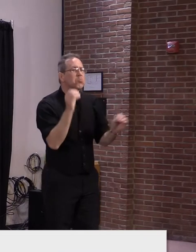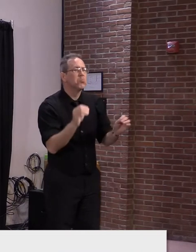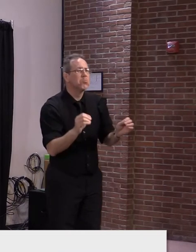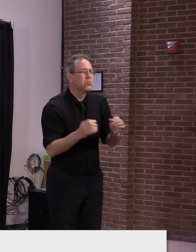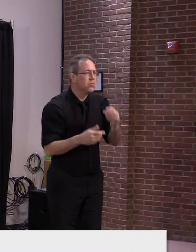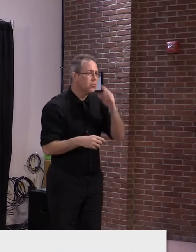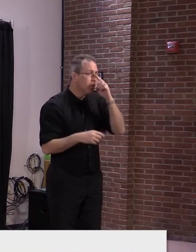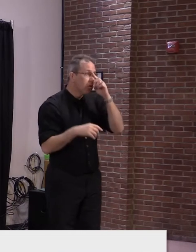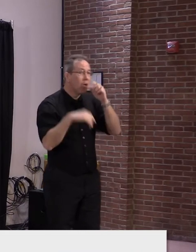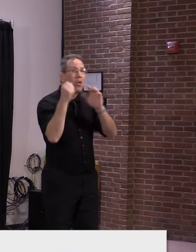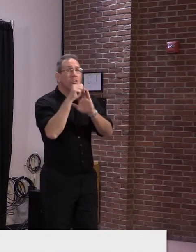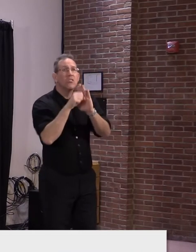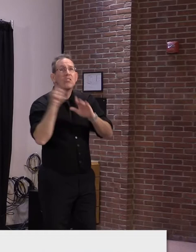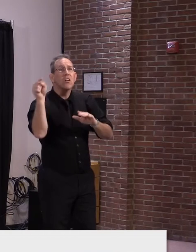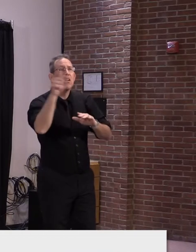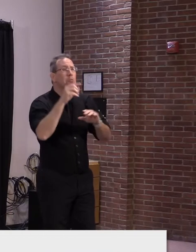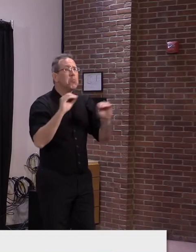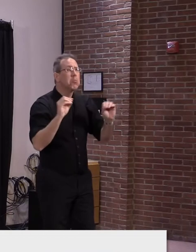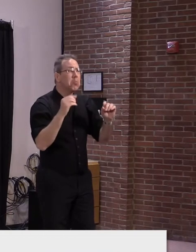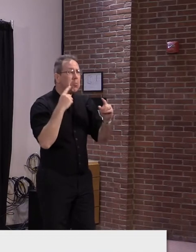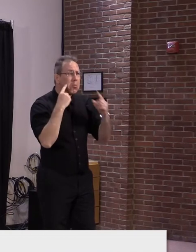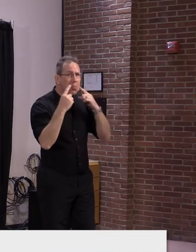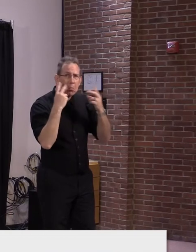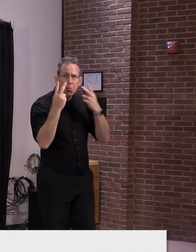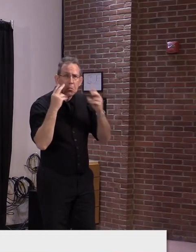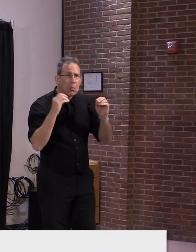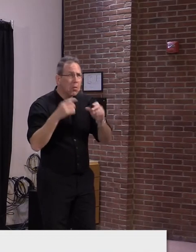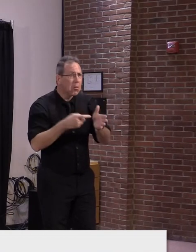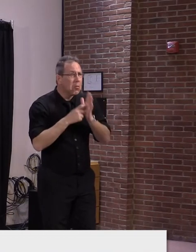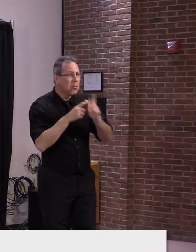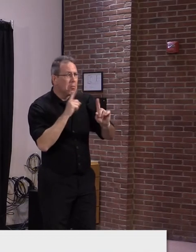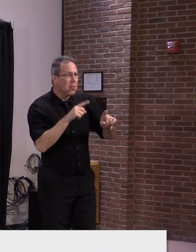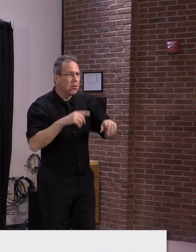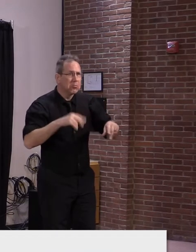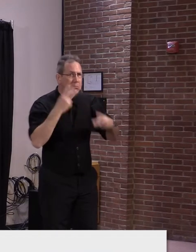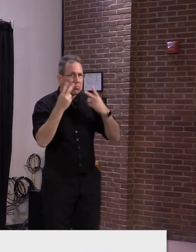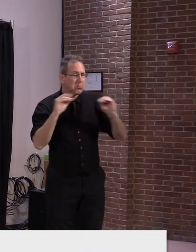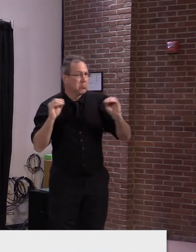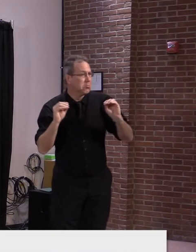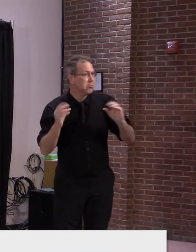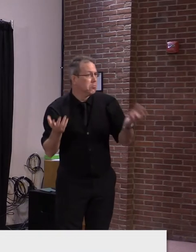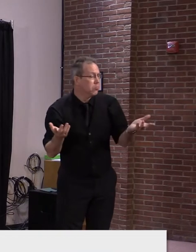that's been a very active issue either in other